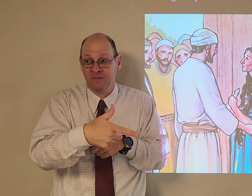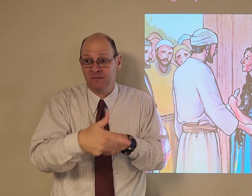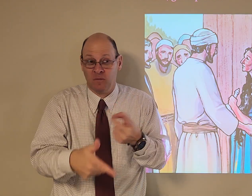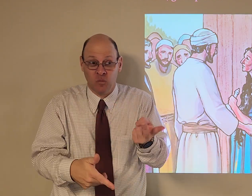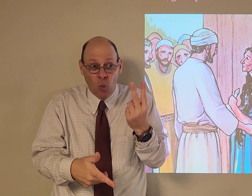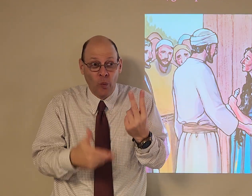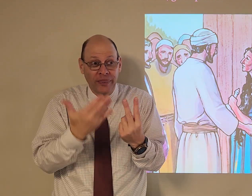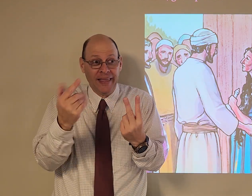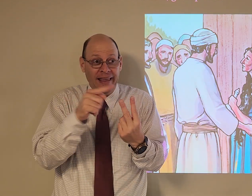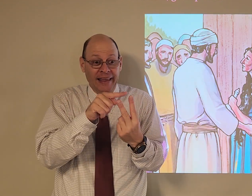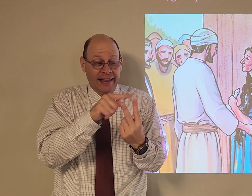Great faith.